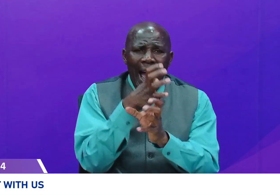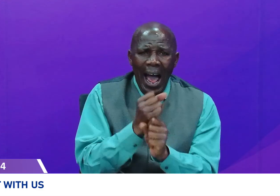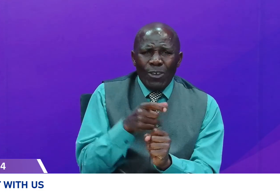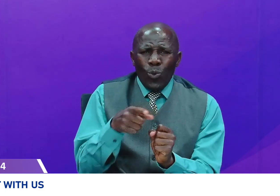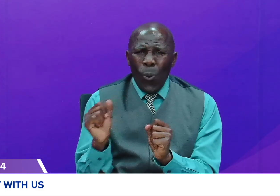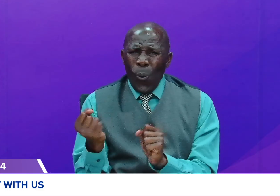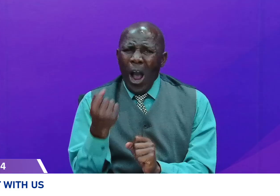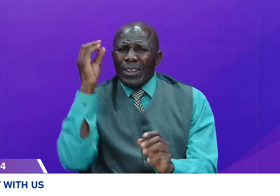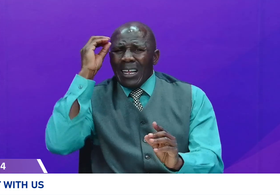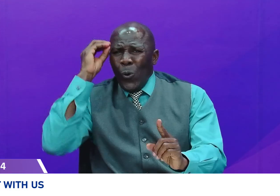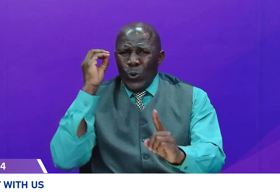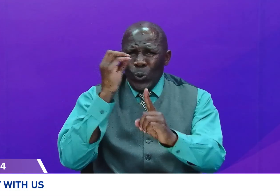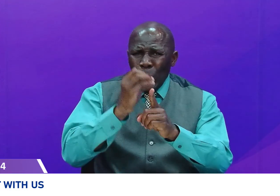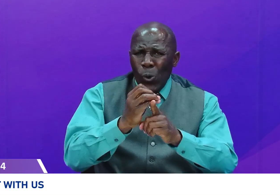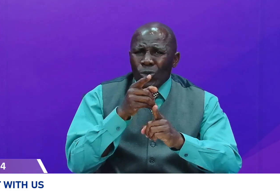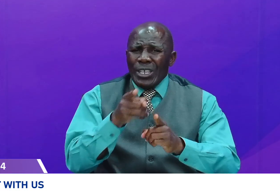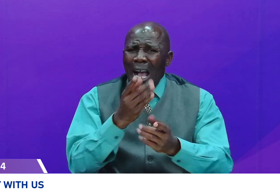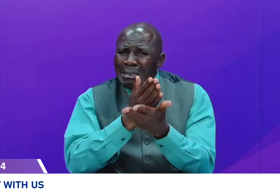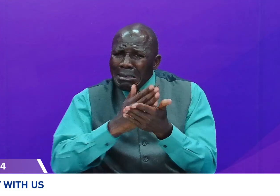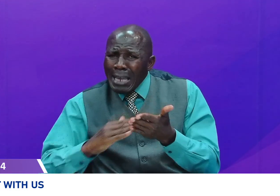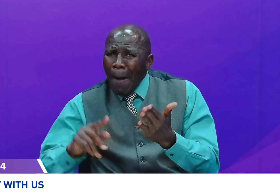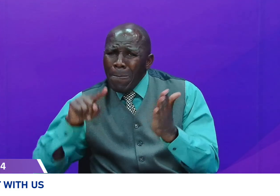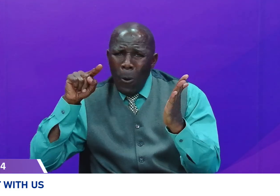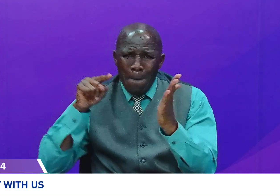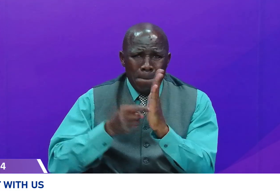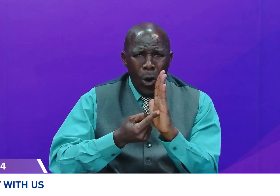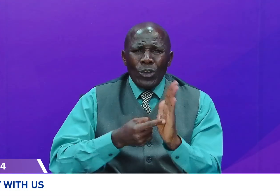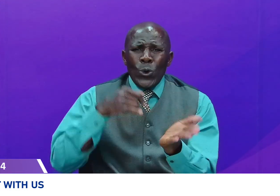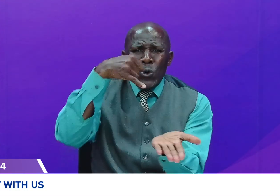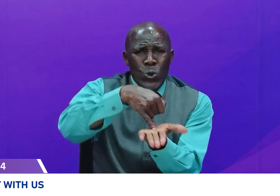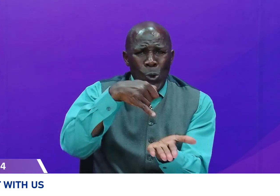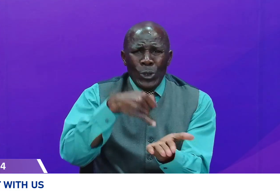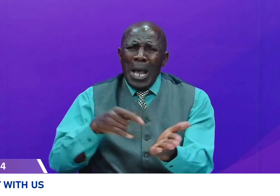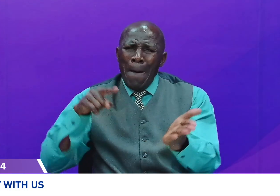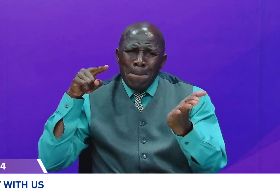consultation before the bill is tabled in the County Assembly.